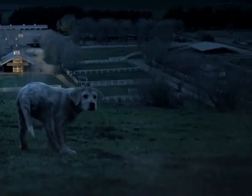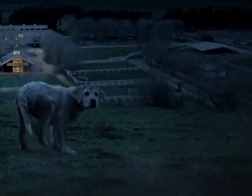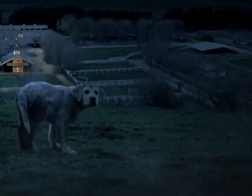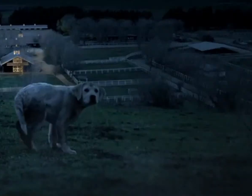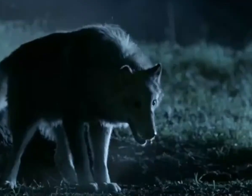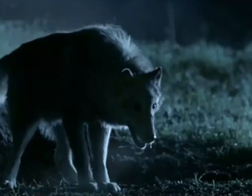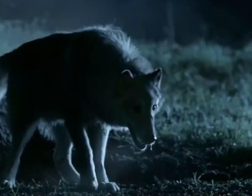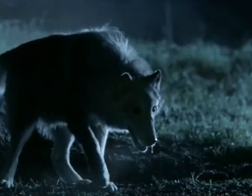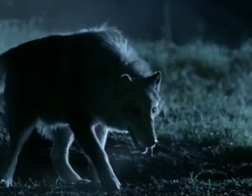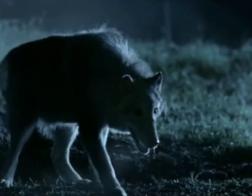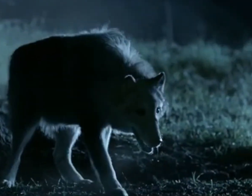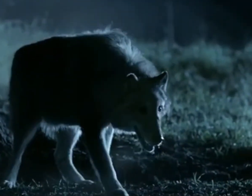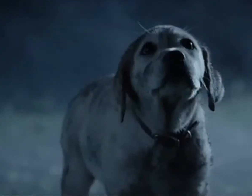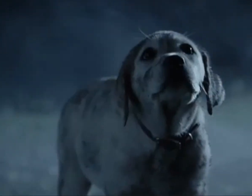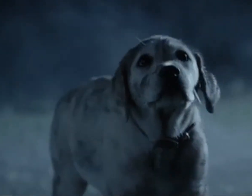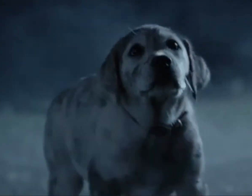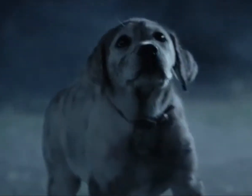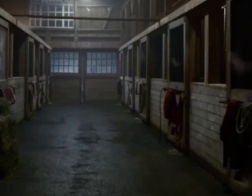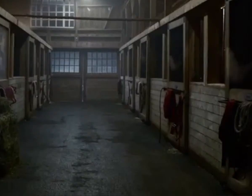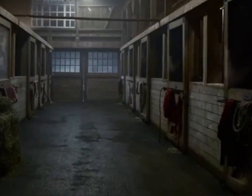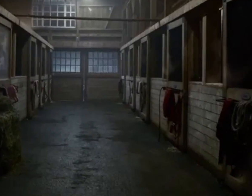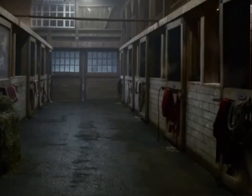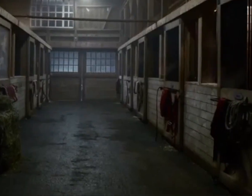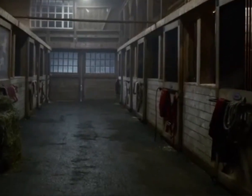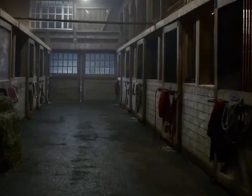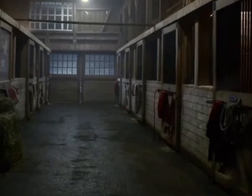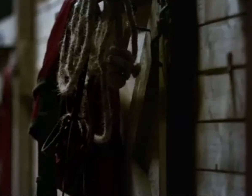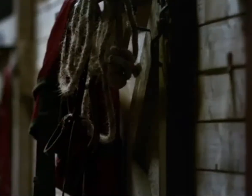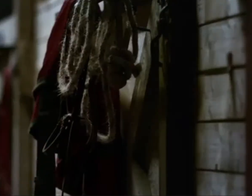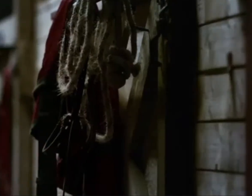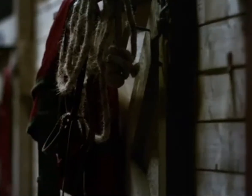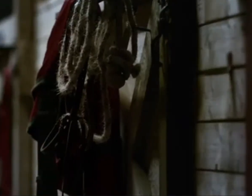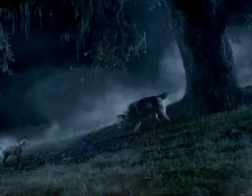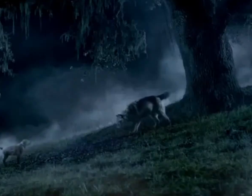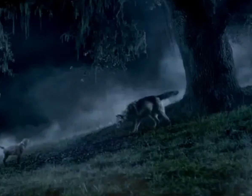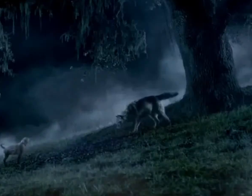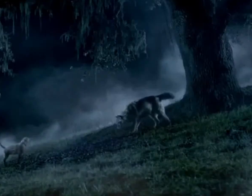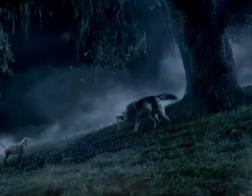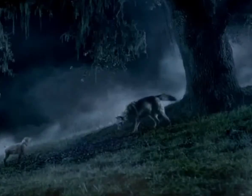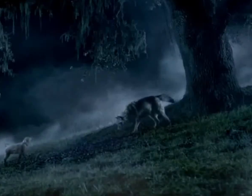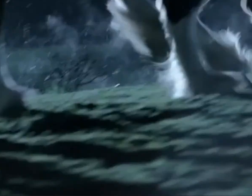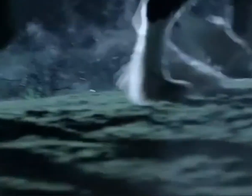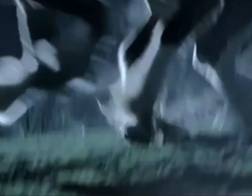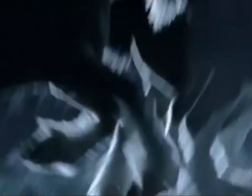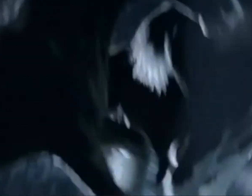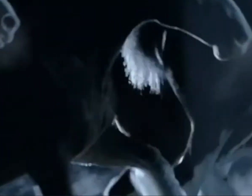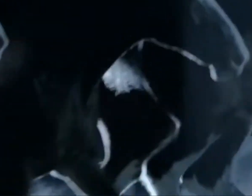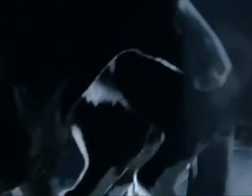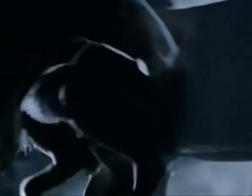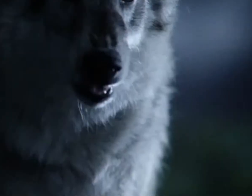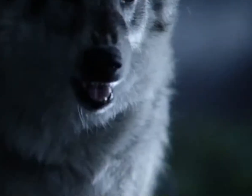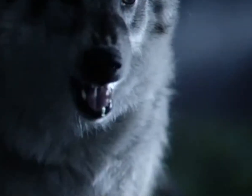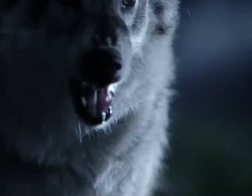stables as a wolf appears, banging at stable doors while the pup and the wolf face off.